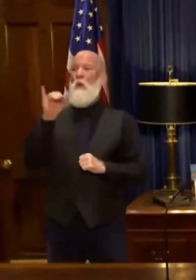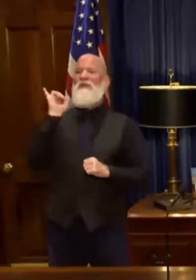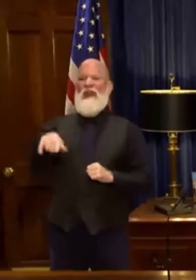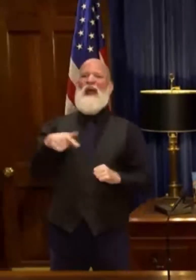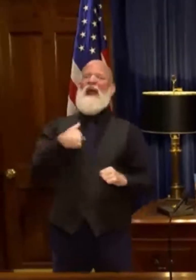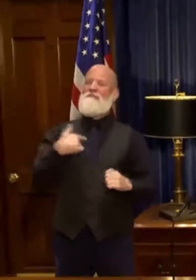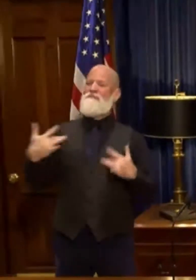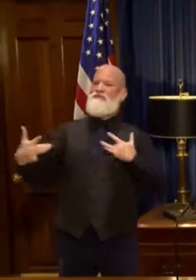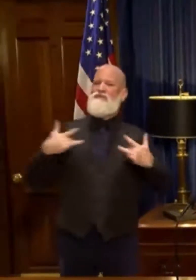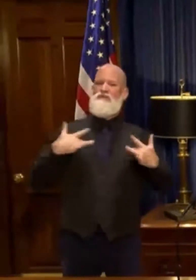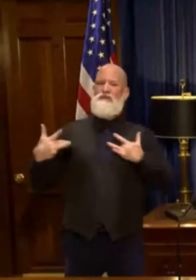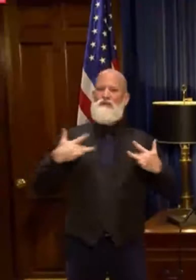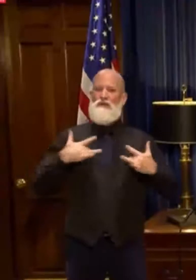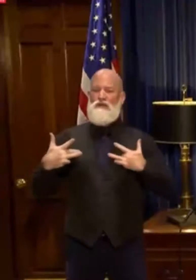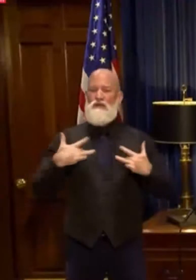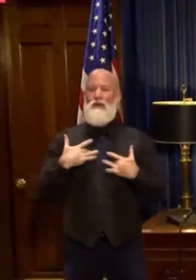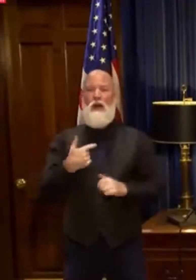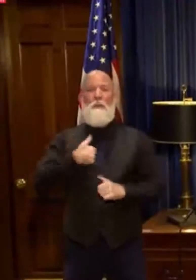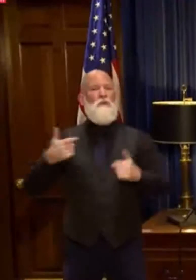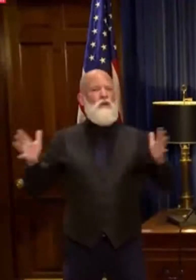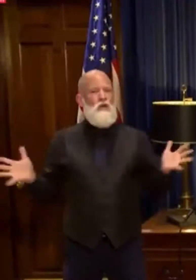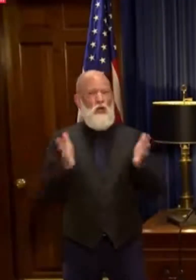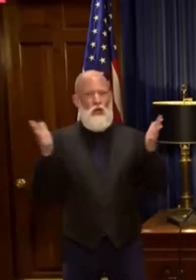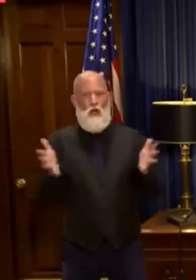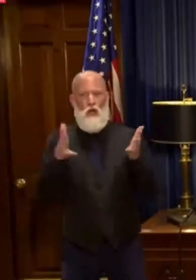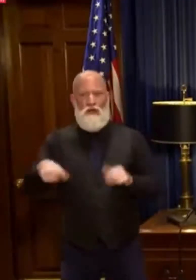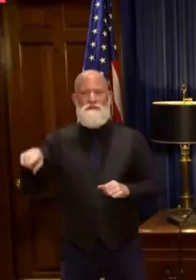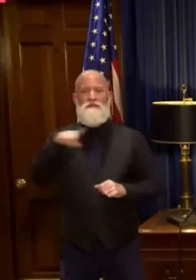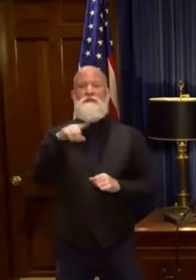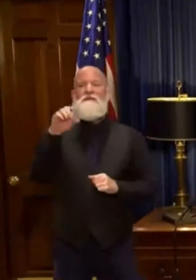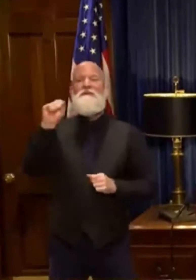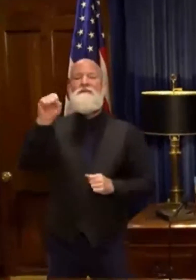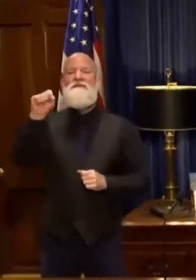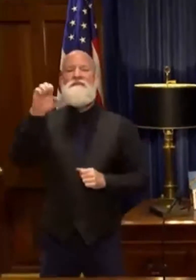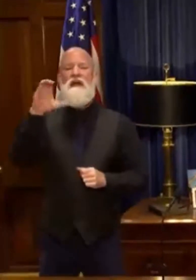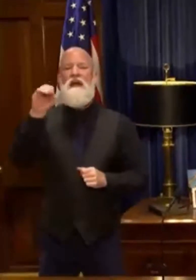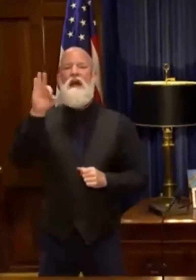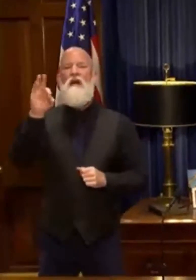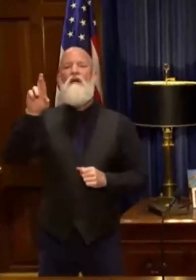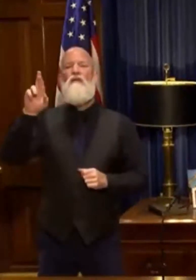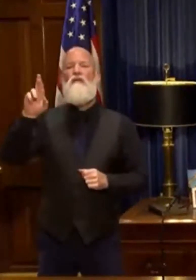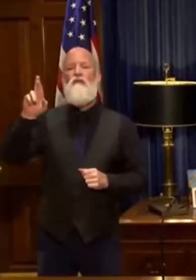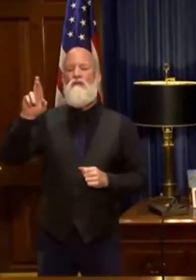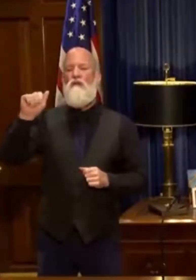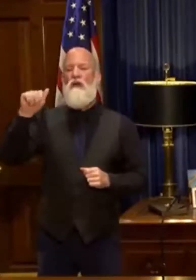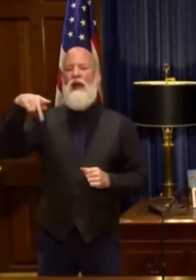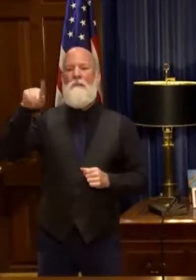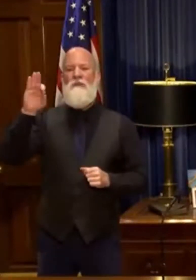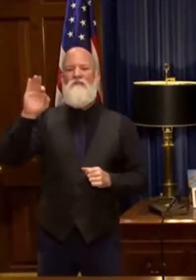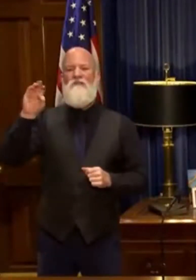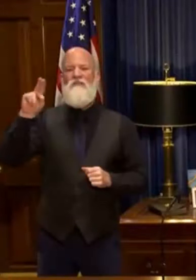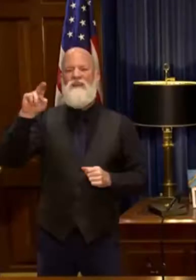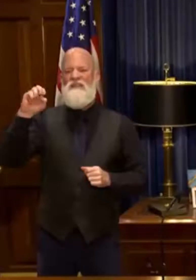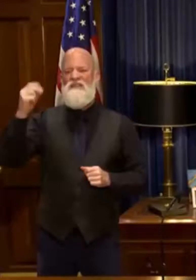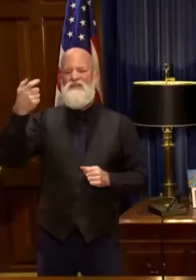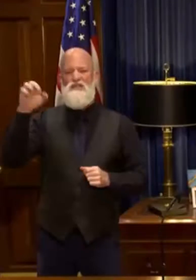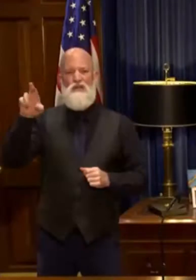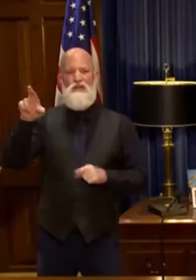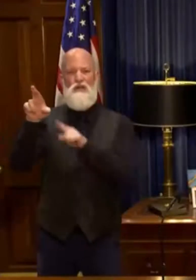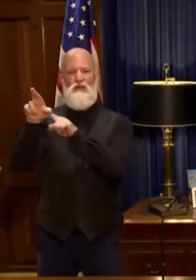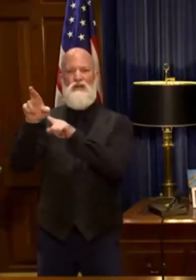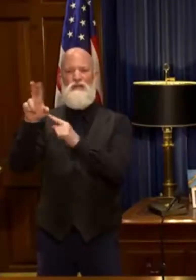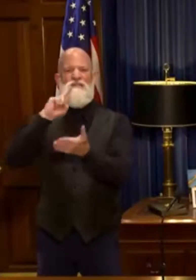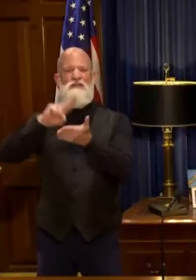so I encourage Secretary Raffensperger to consider addressing these concerns. It seems simple enough